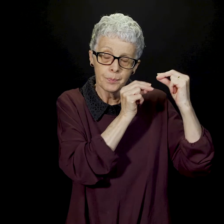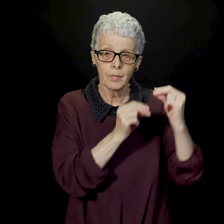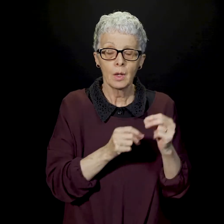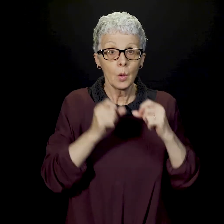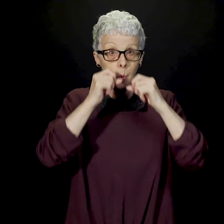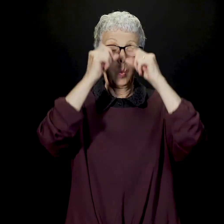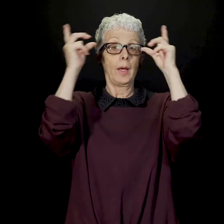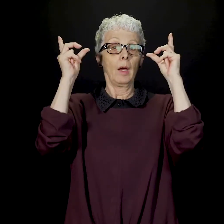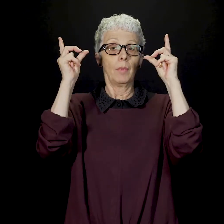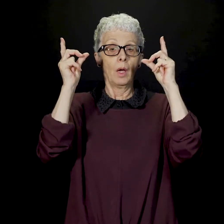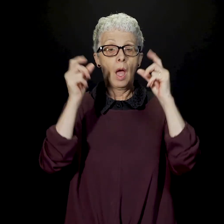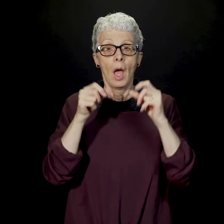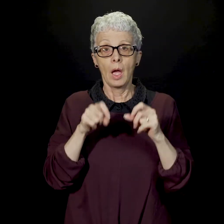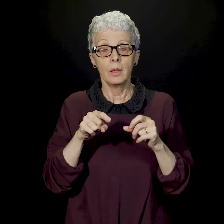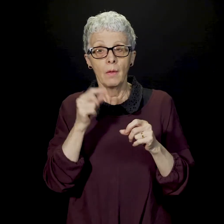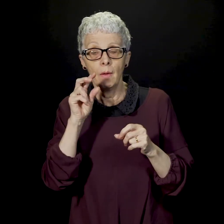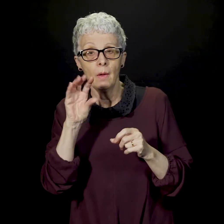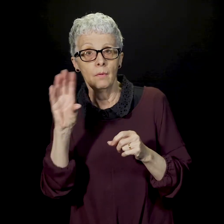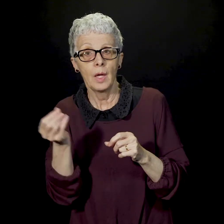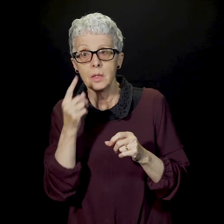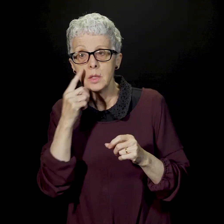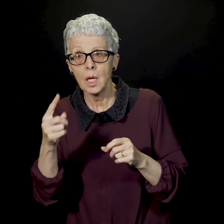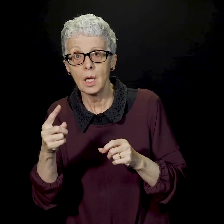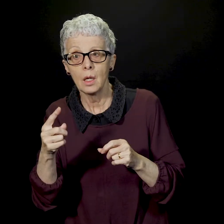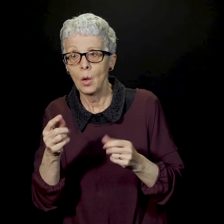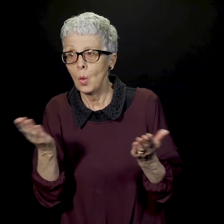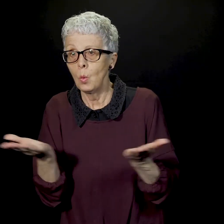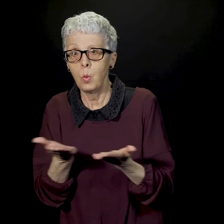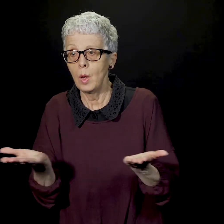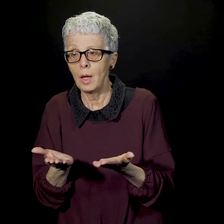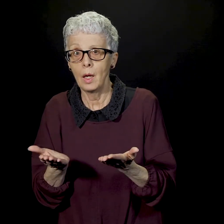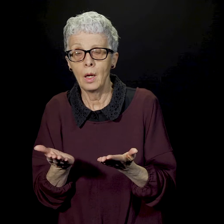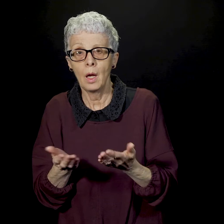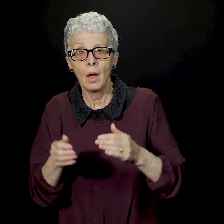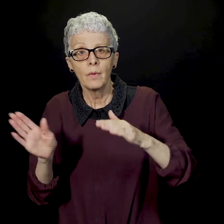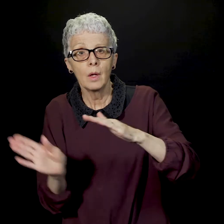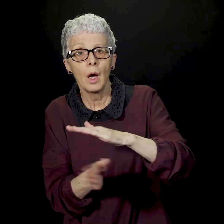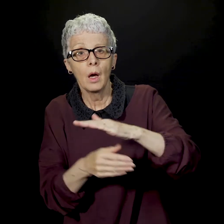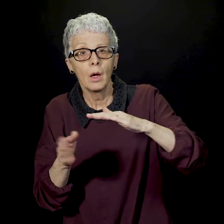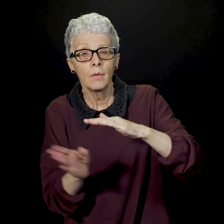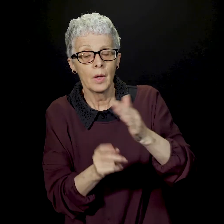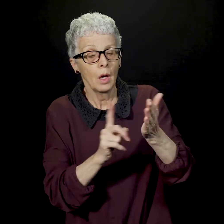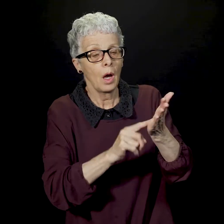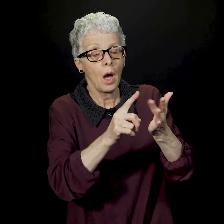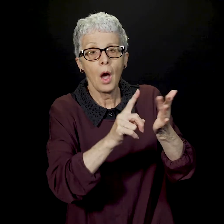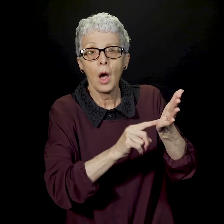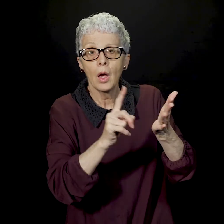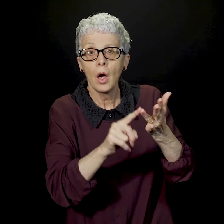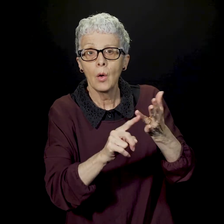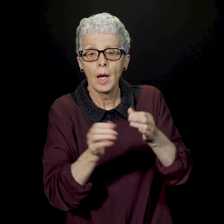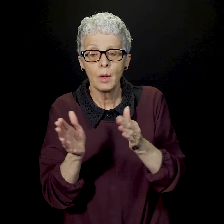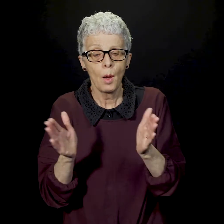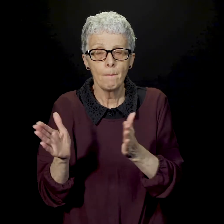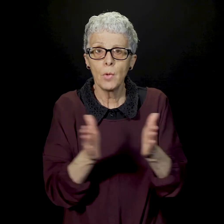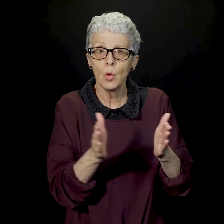night came, and then freezing cold, they clung onto their Lilo in the middle of the ocean. And so the next day, they wake up and,